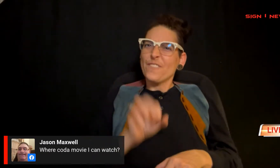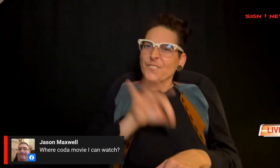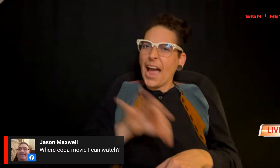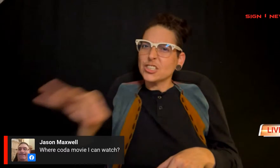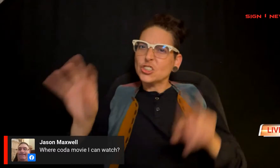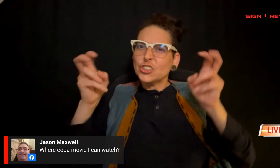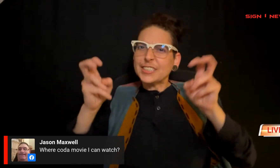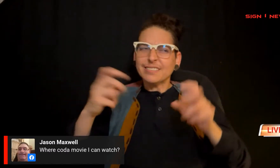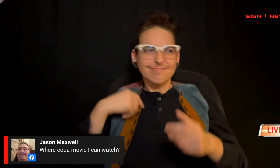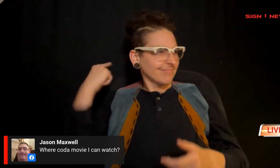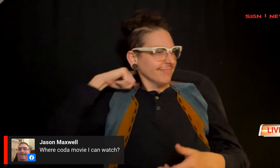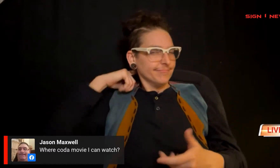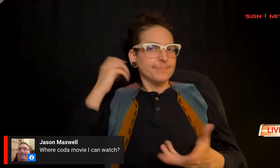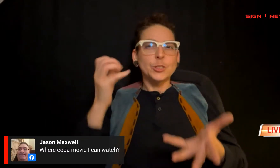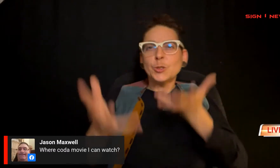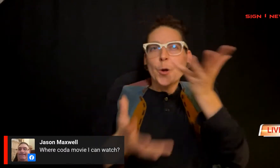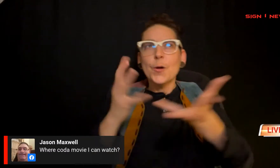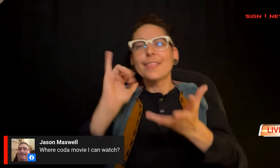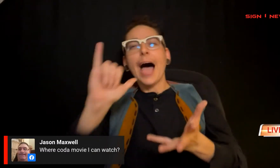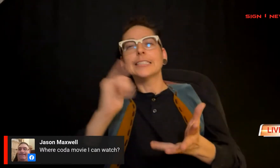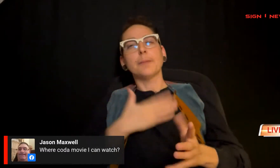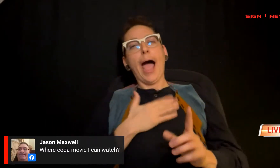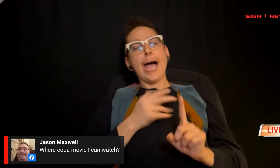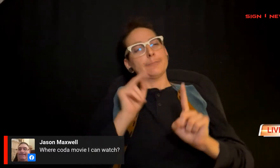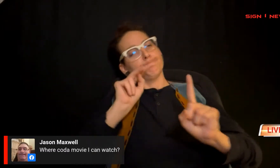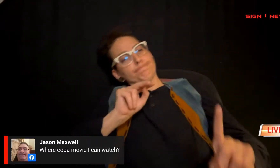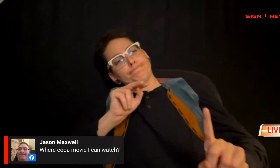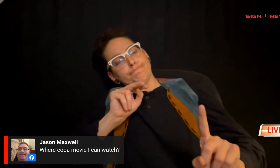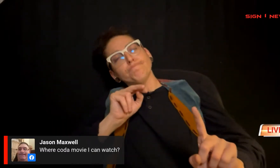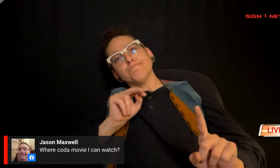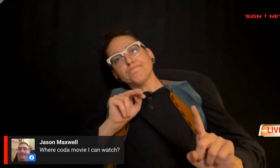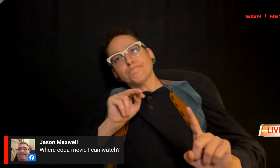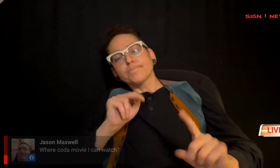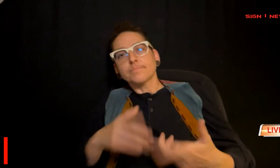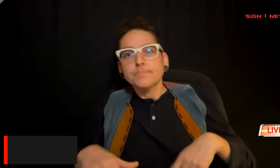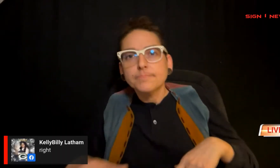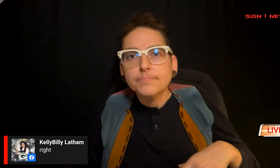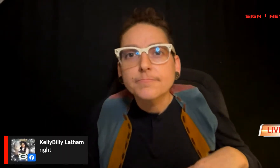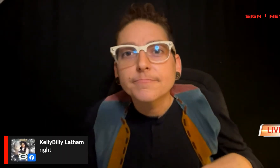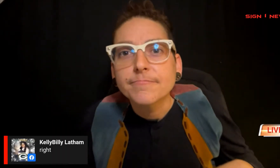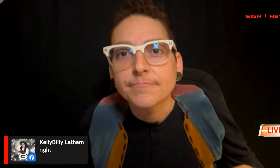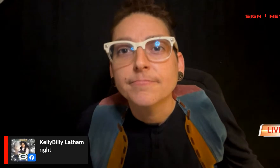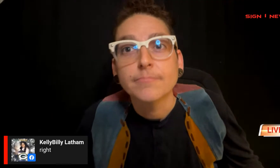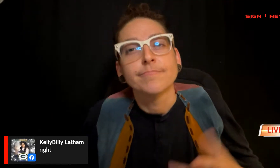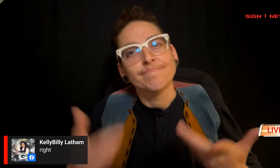But today's experience is kind of an old-fashioned thought. That's just my perspective.